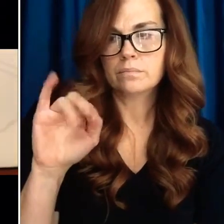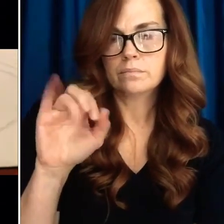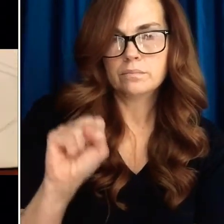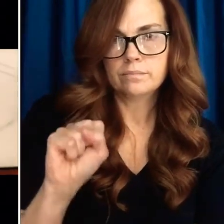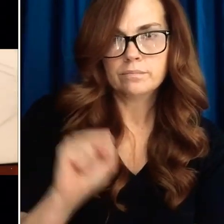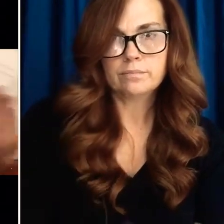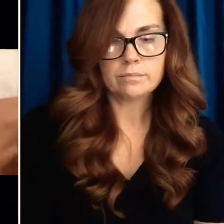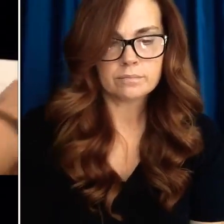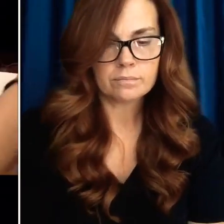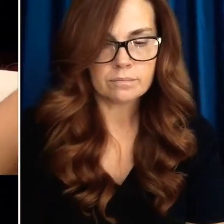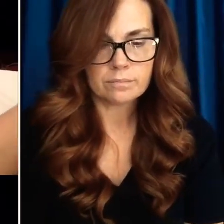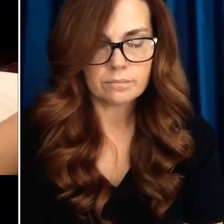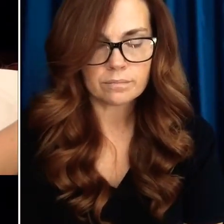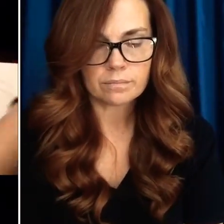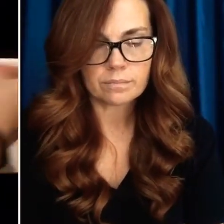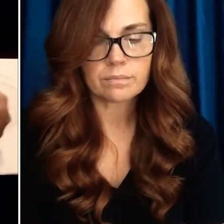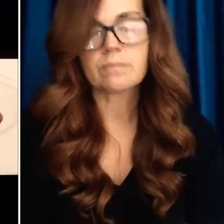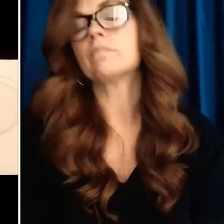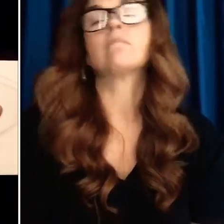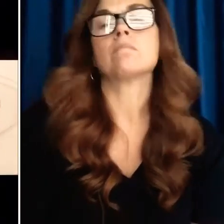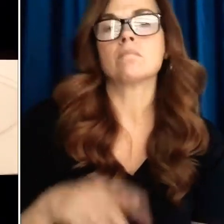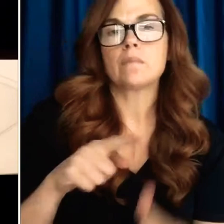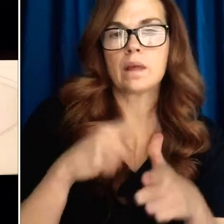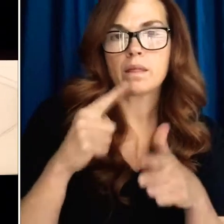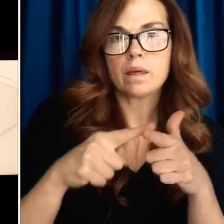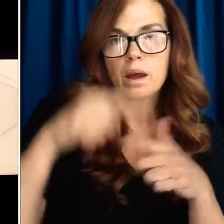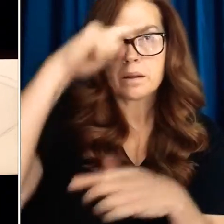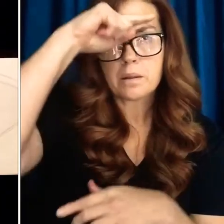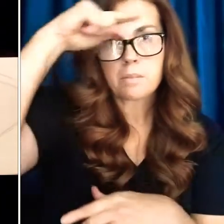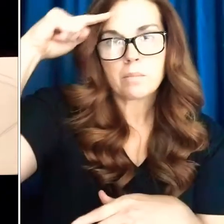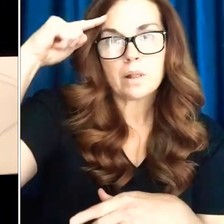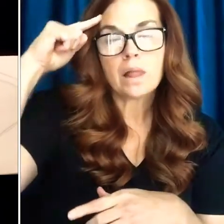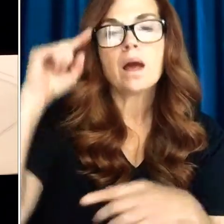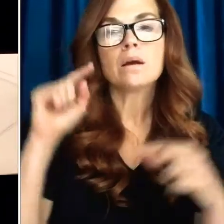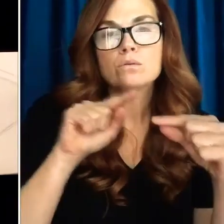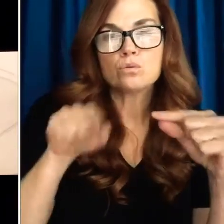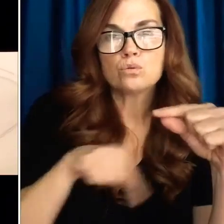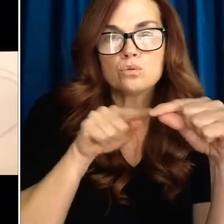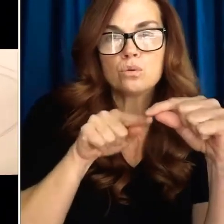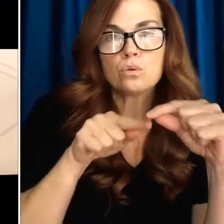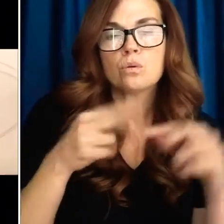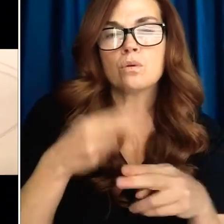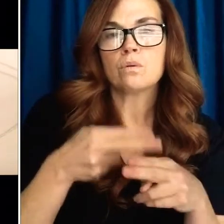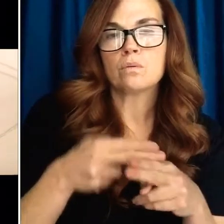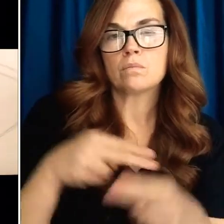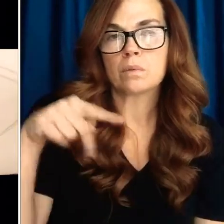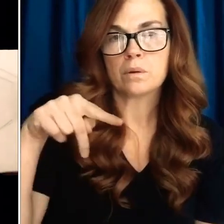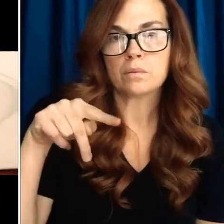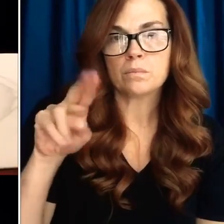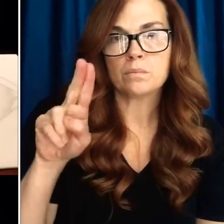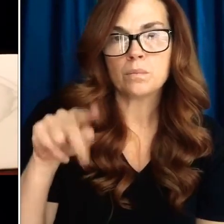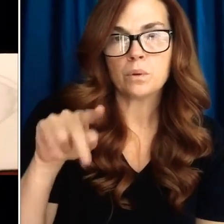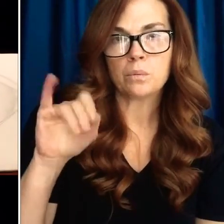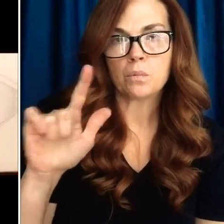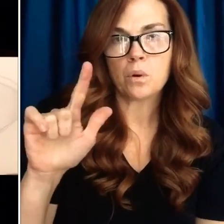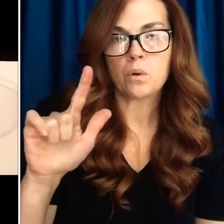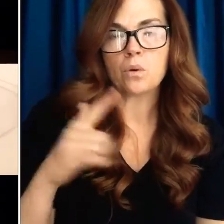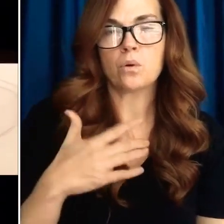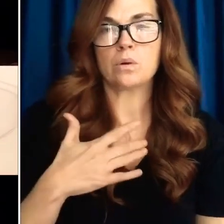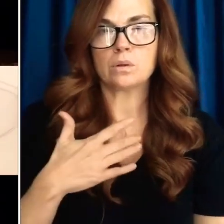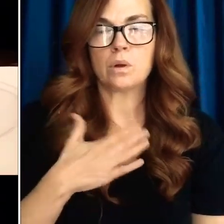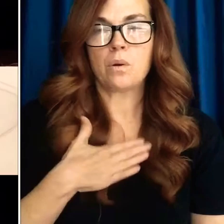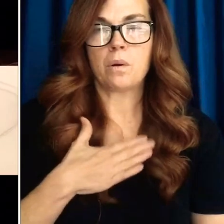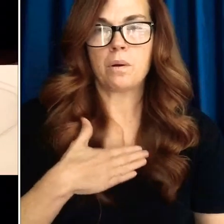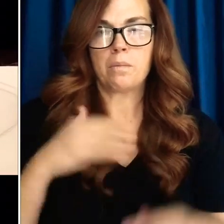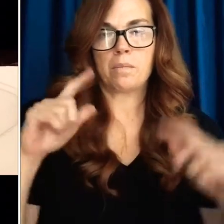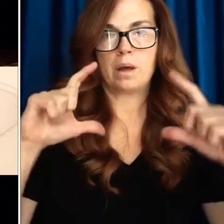maybe this, and then the pupil. So mine will already be pretty bright. So I'm going to have to